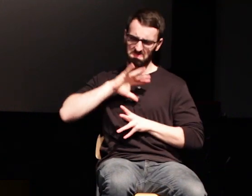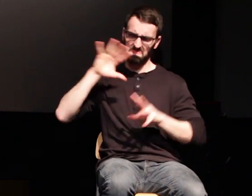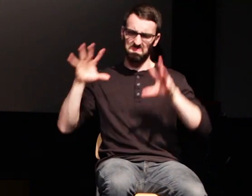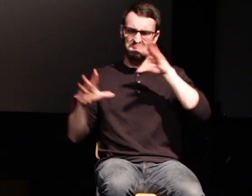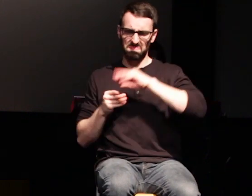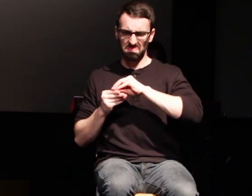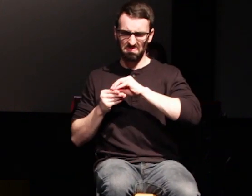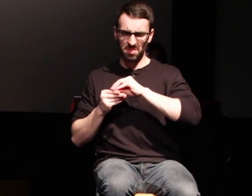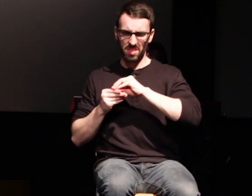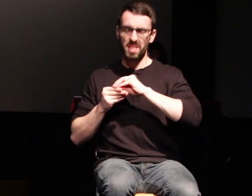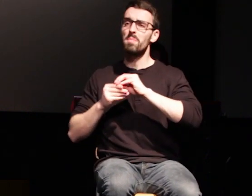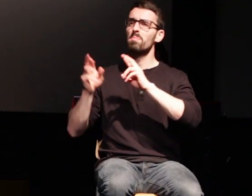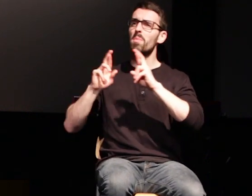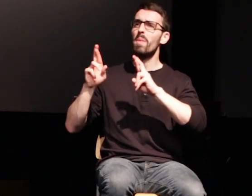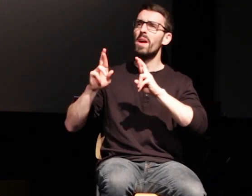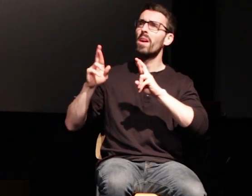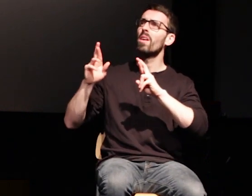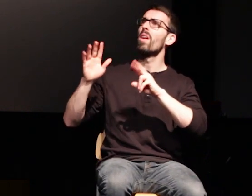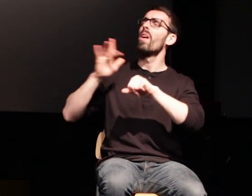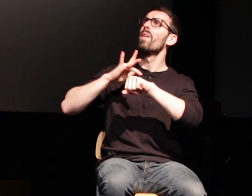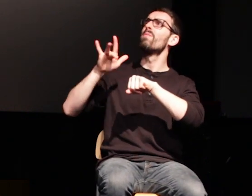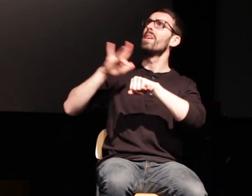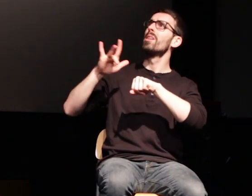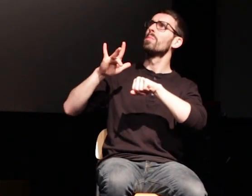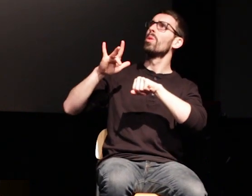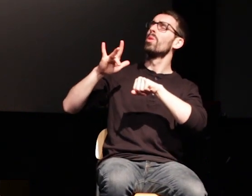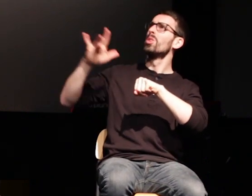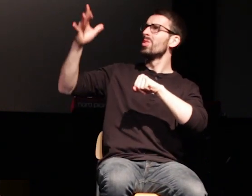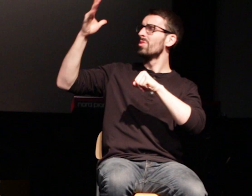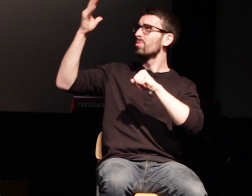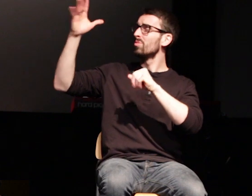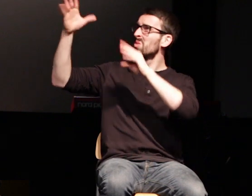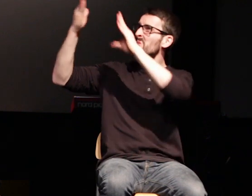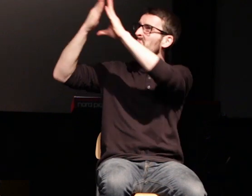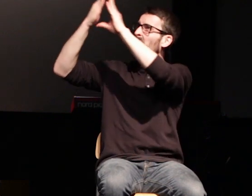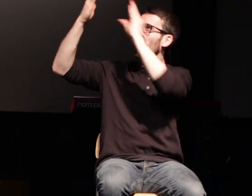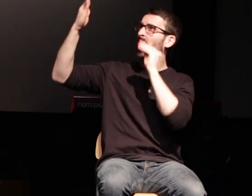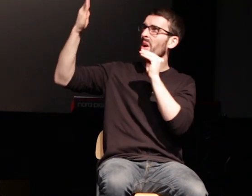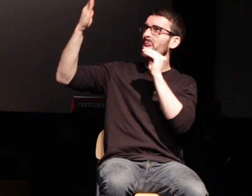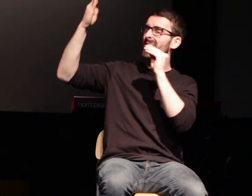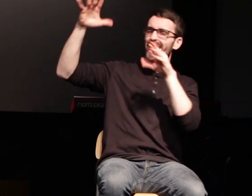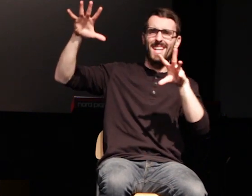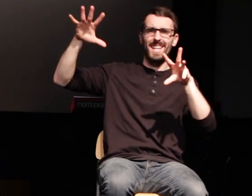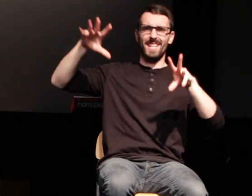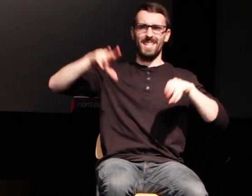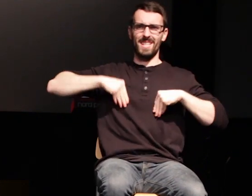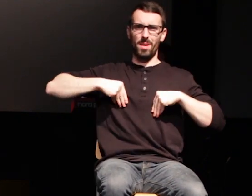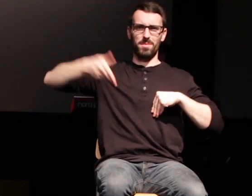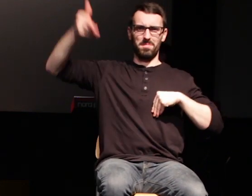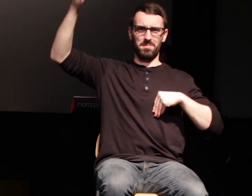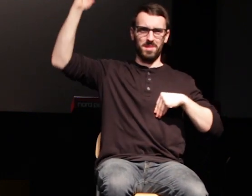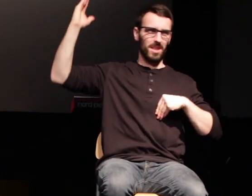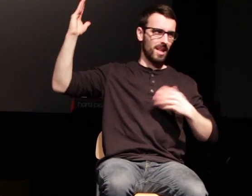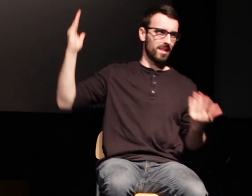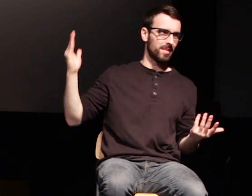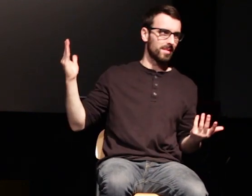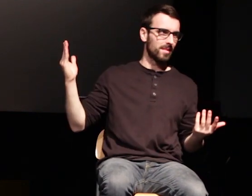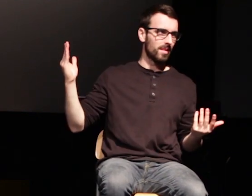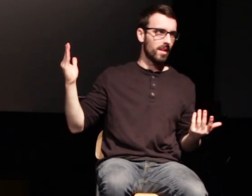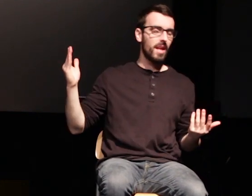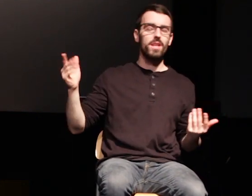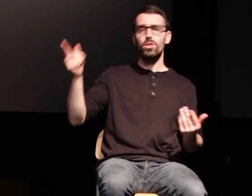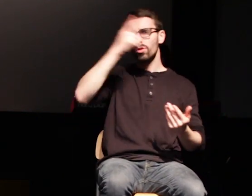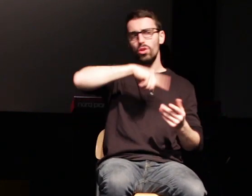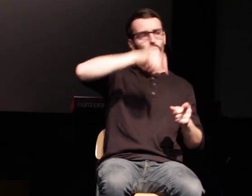is intending to scatter seed. Can I just encourage you, as brothers, as